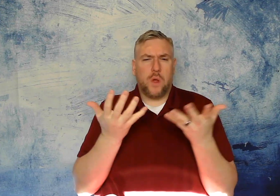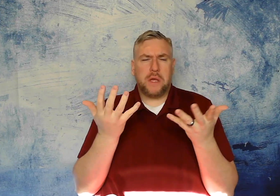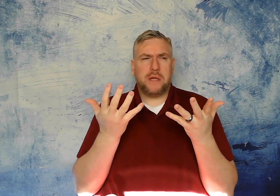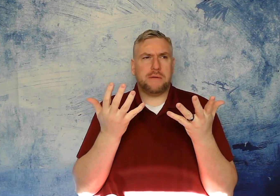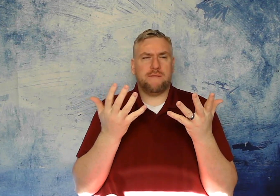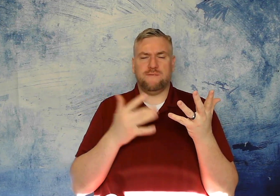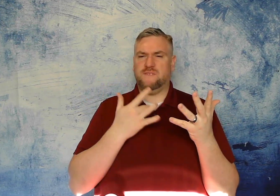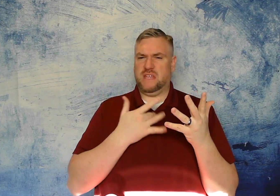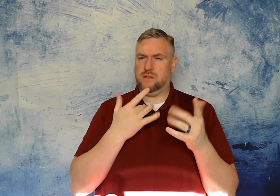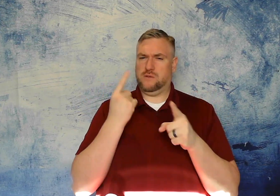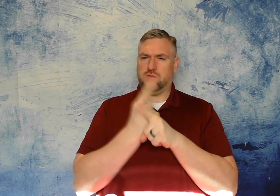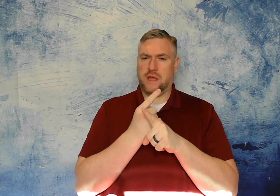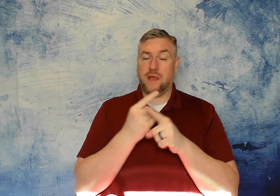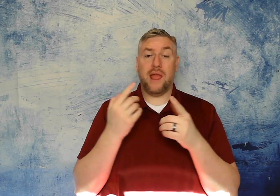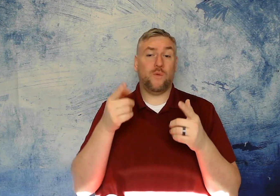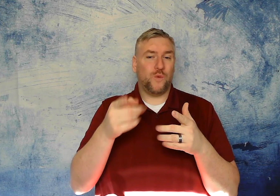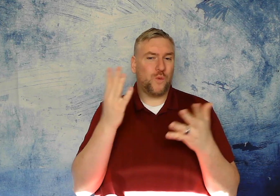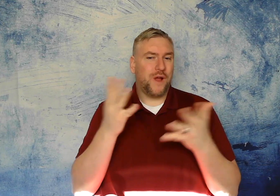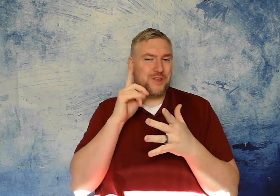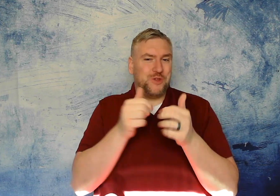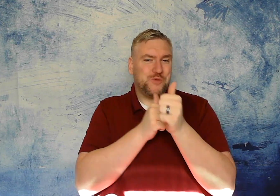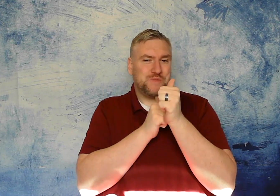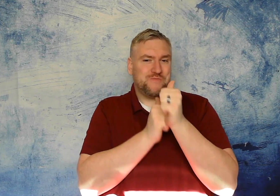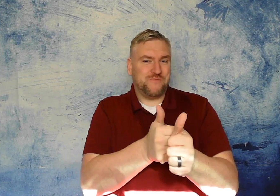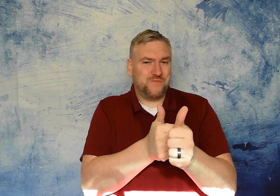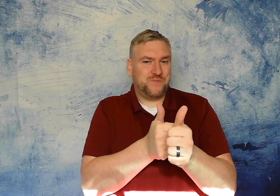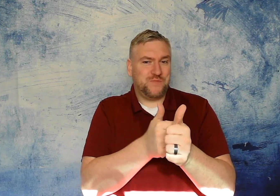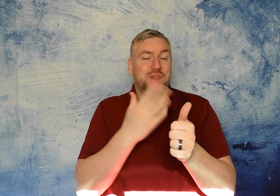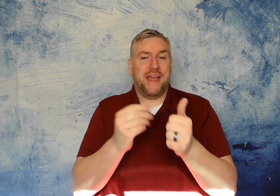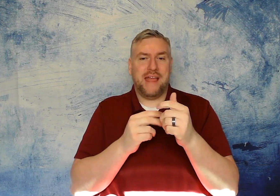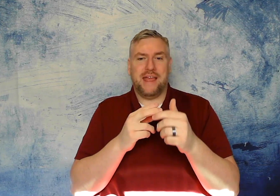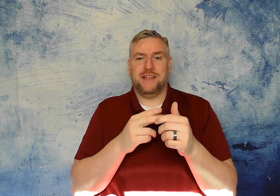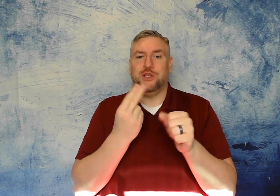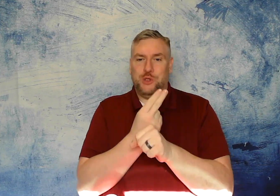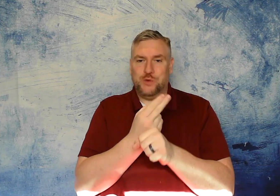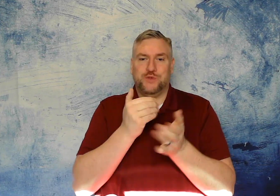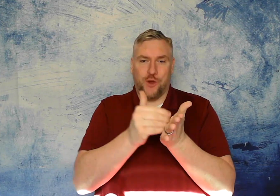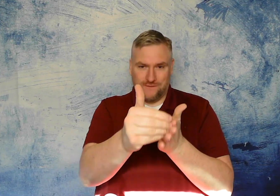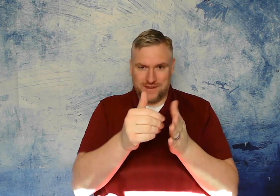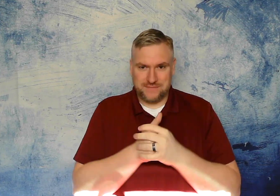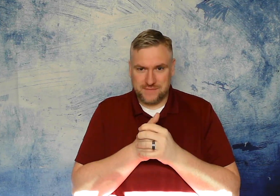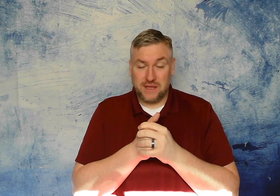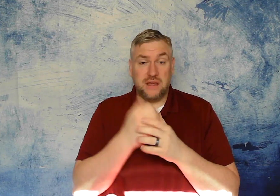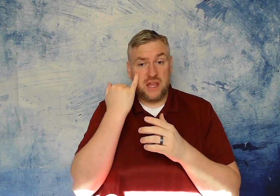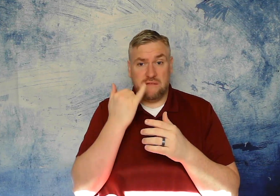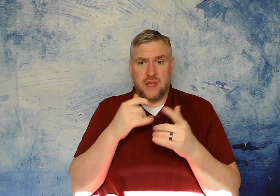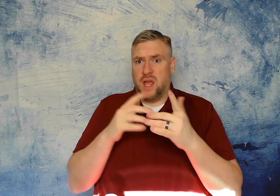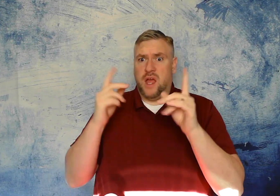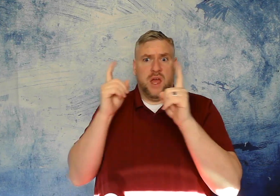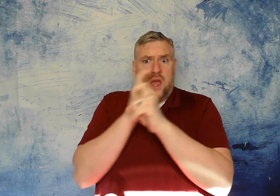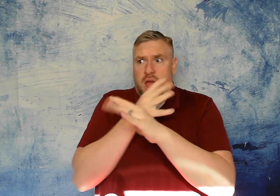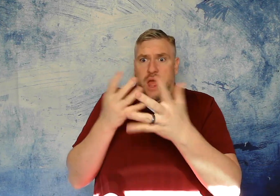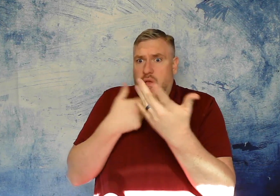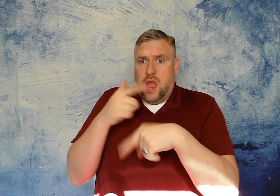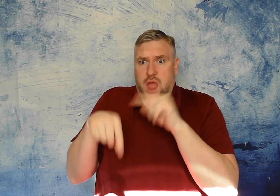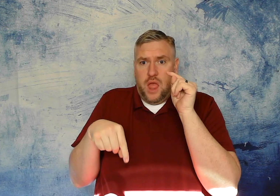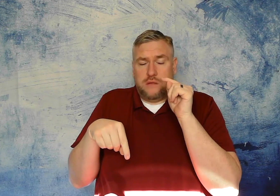out for yourself what feels right and what are you going to actually follow through with? What are you going to use often? If